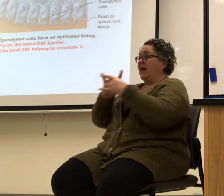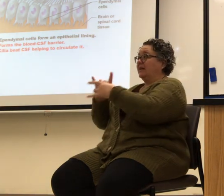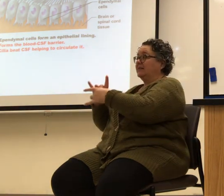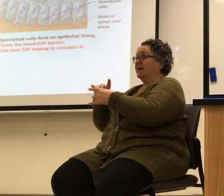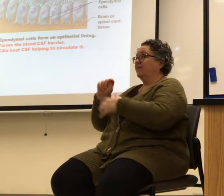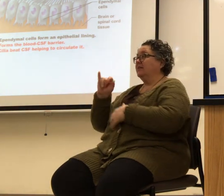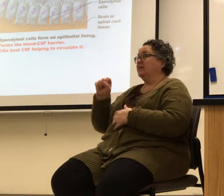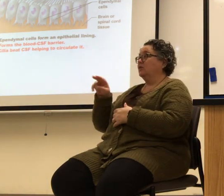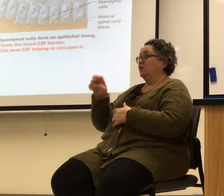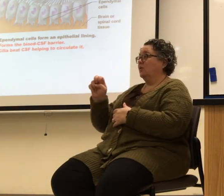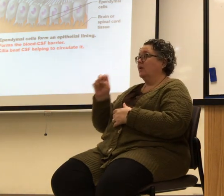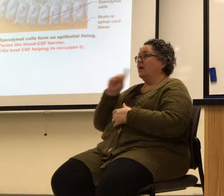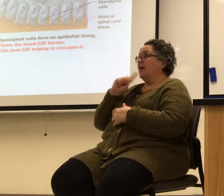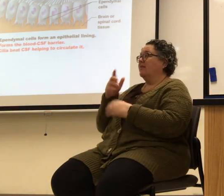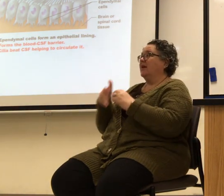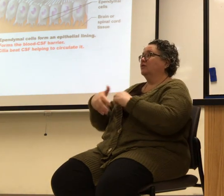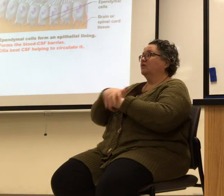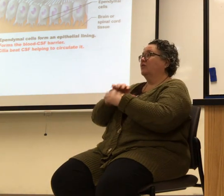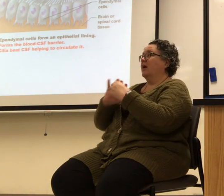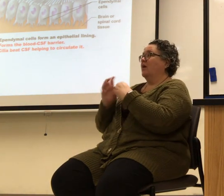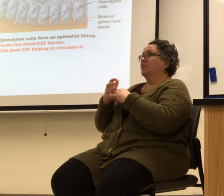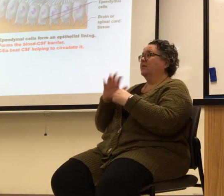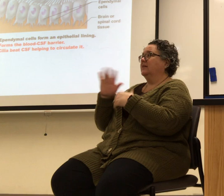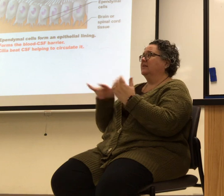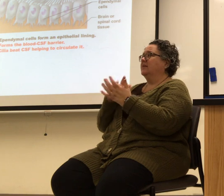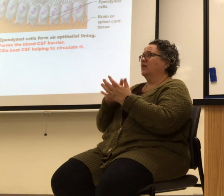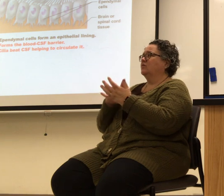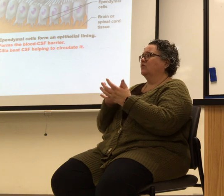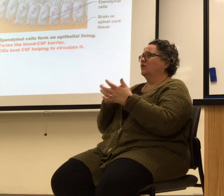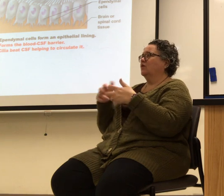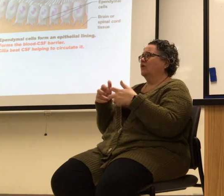that surround the central nervous system.